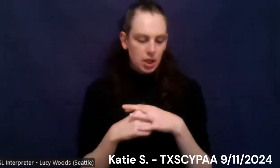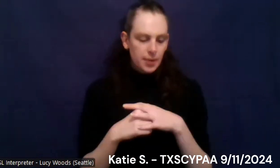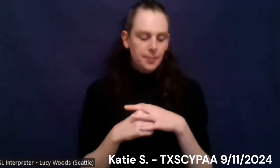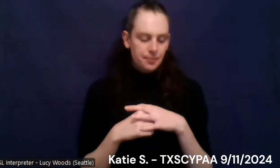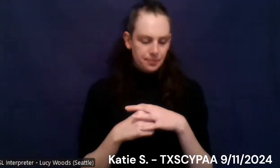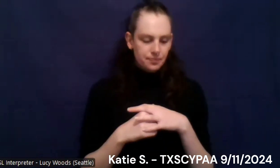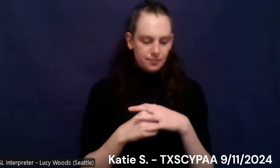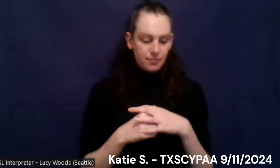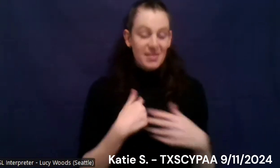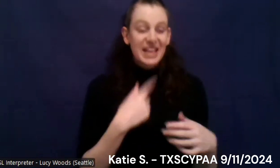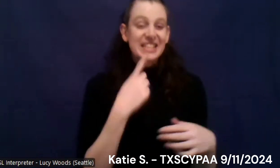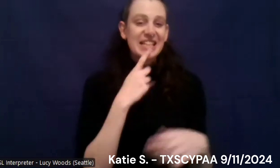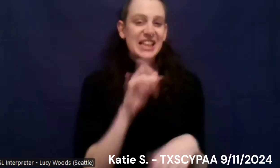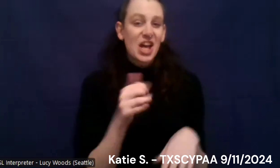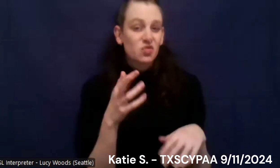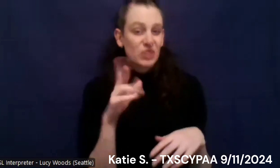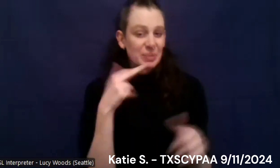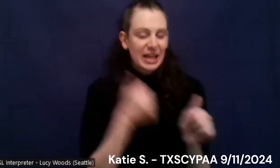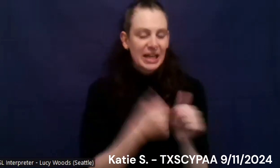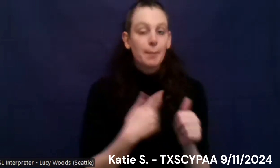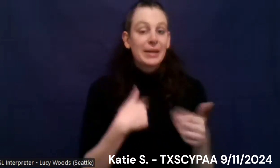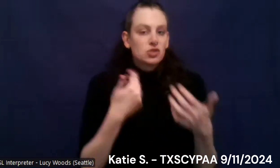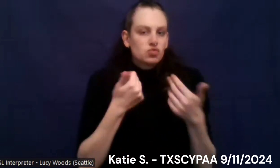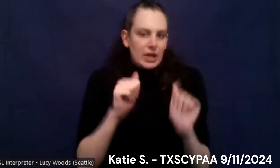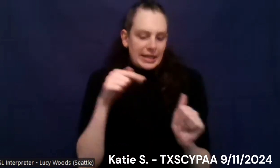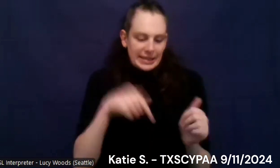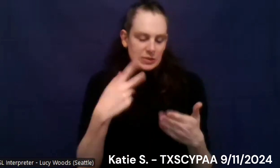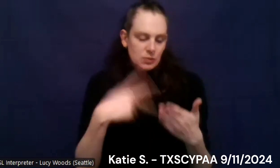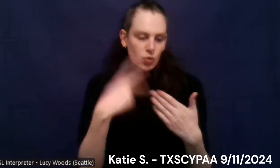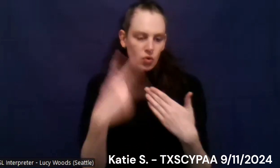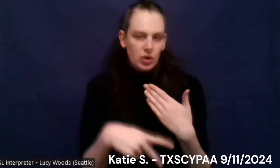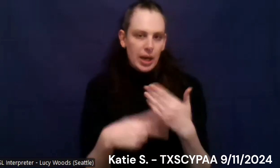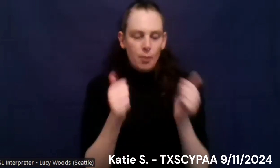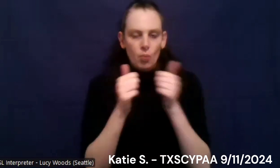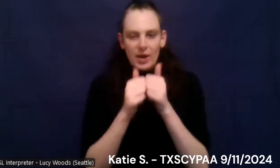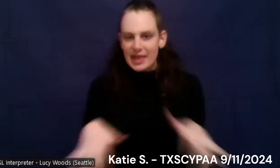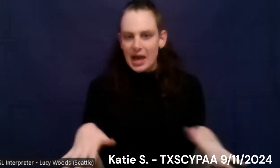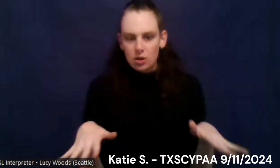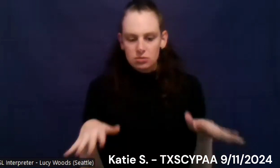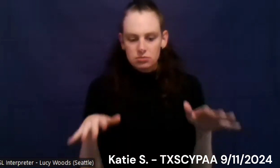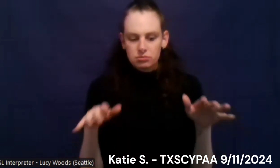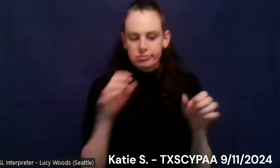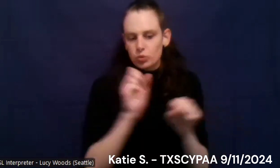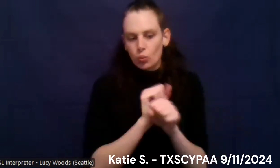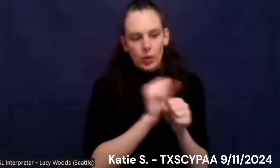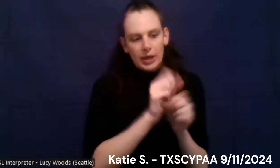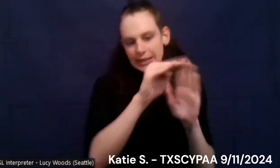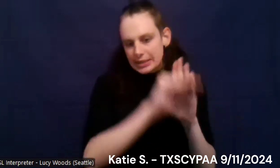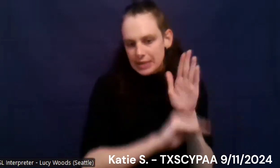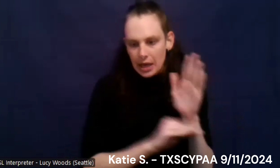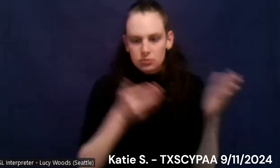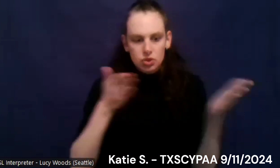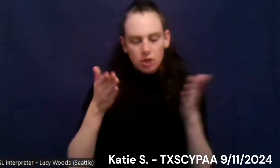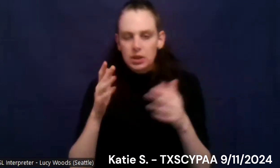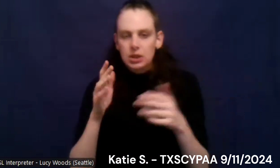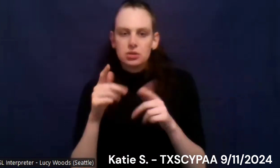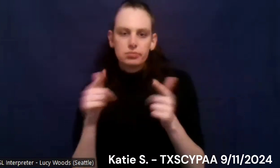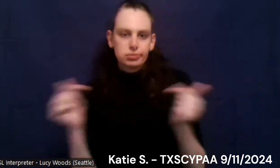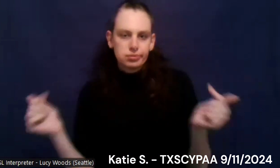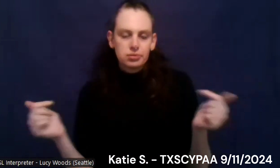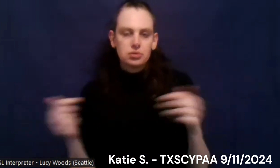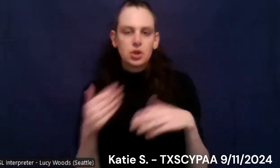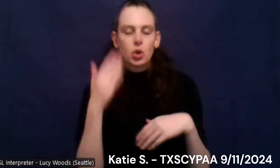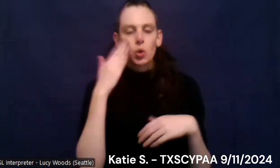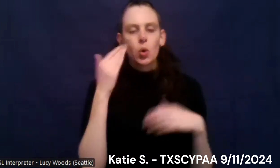because I've tried this program without doing the things that people suggested. There's three sides